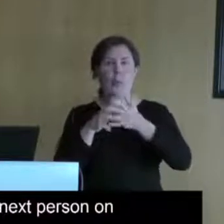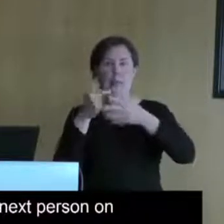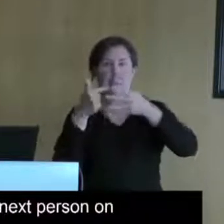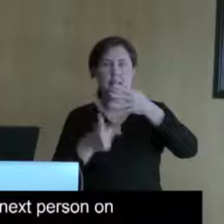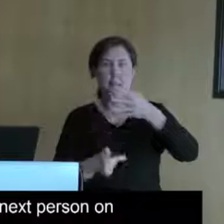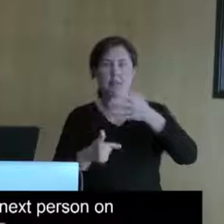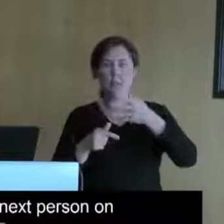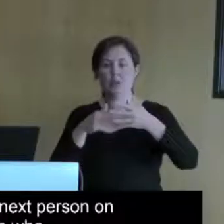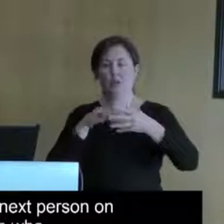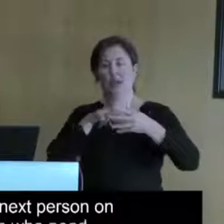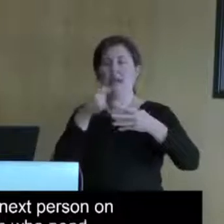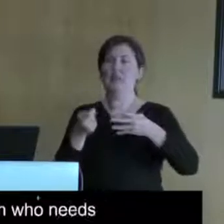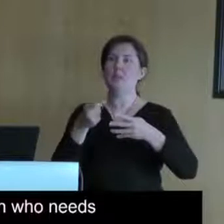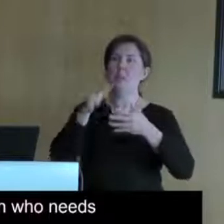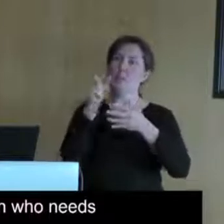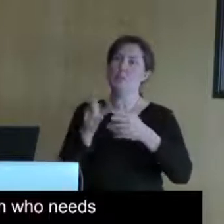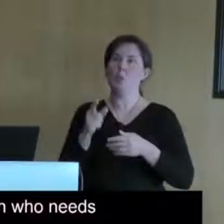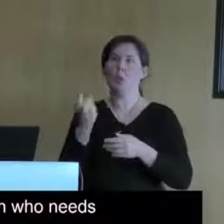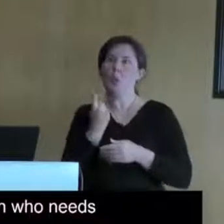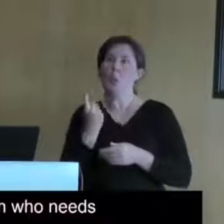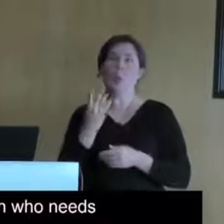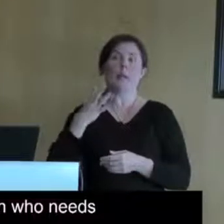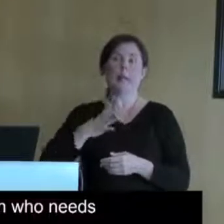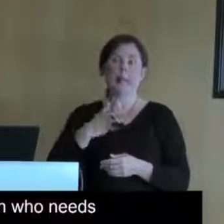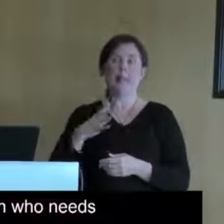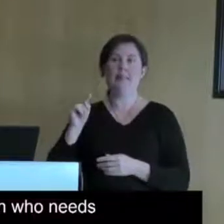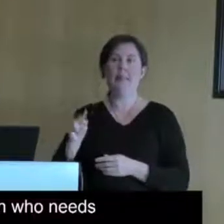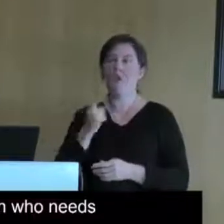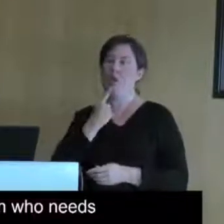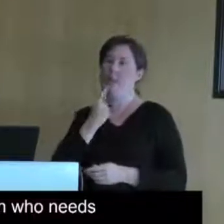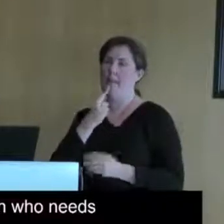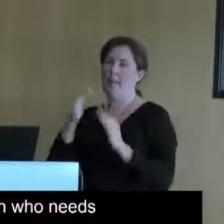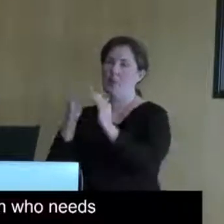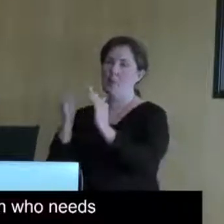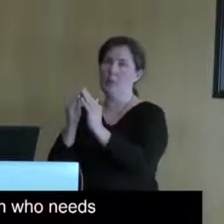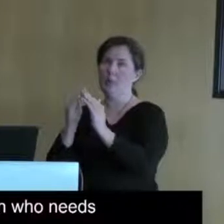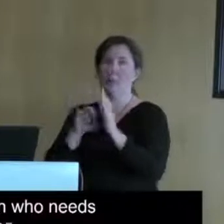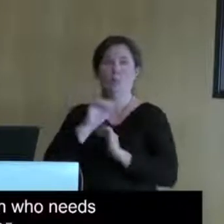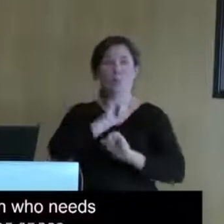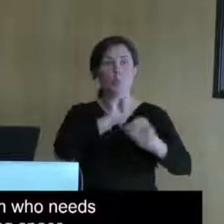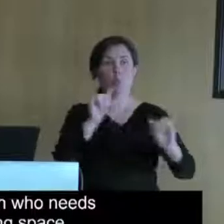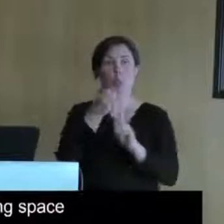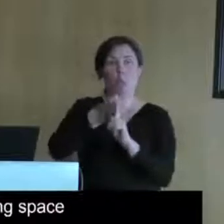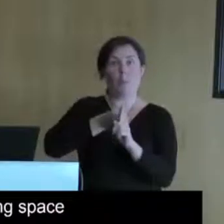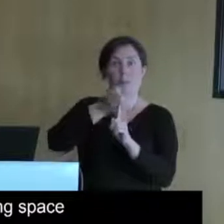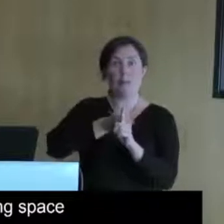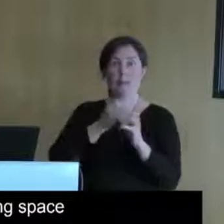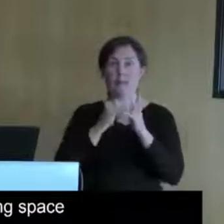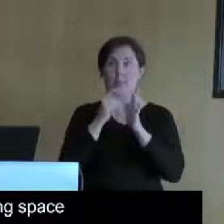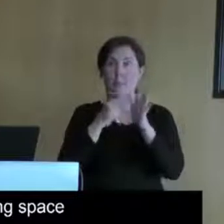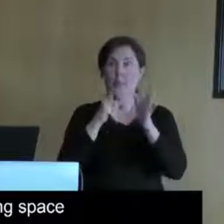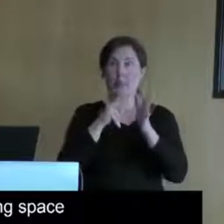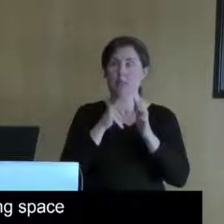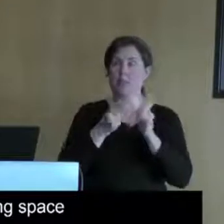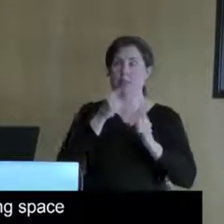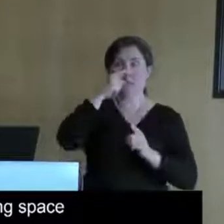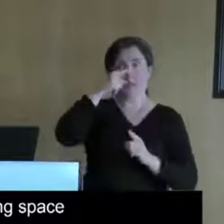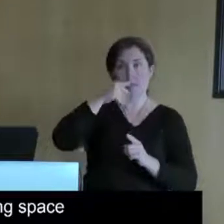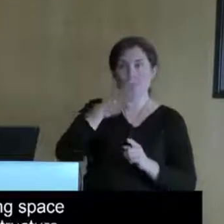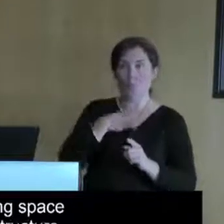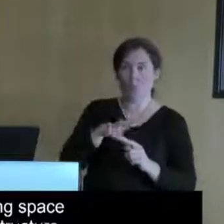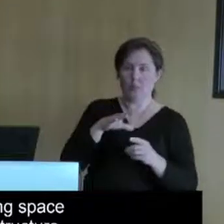where we have a fully modified property or a major modified property, that doesn't go to the next person on the waiting list,